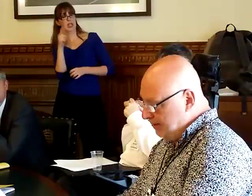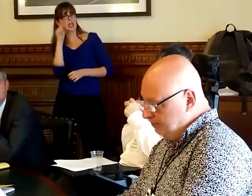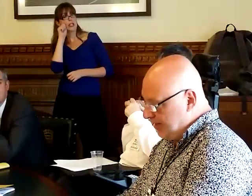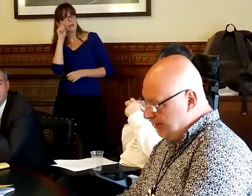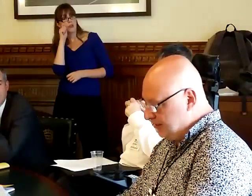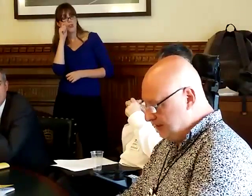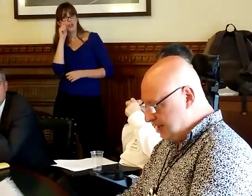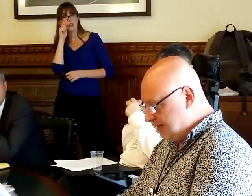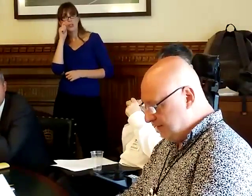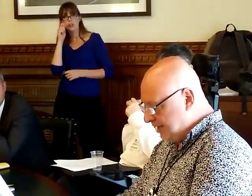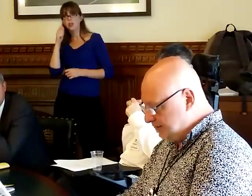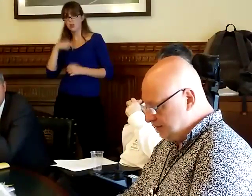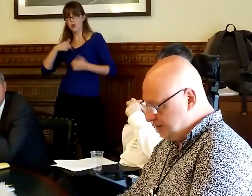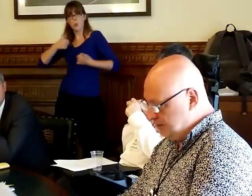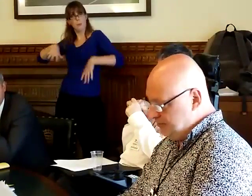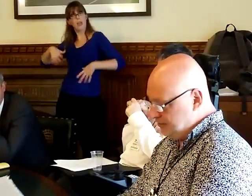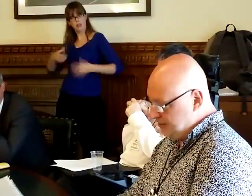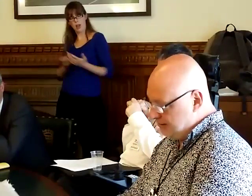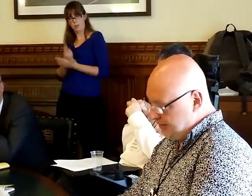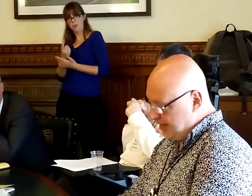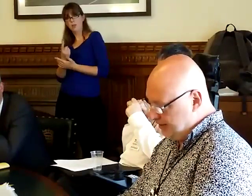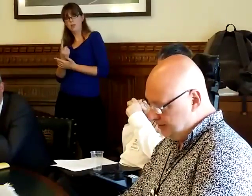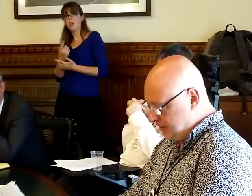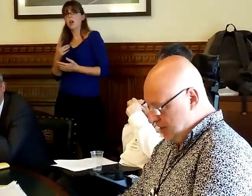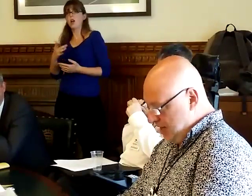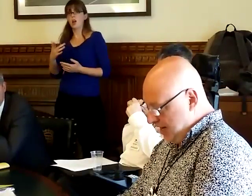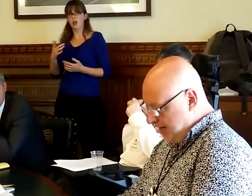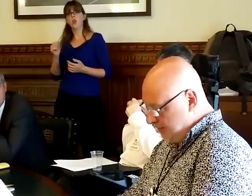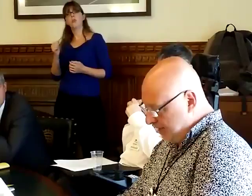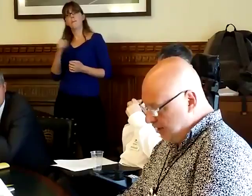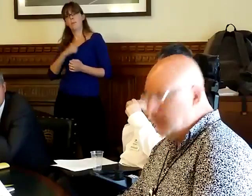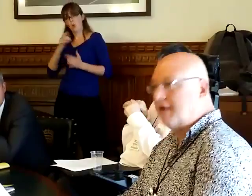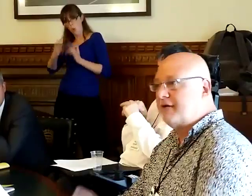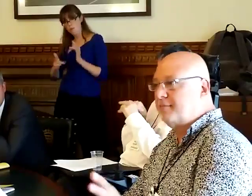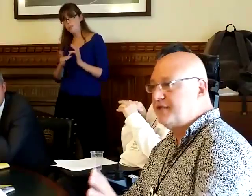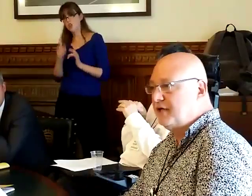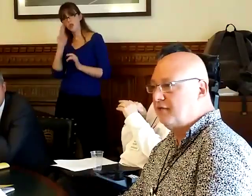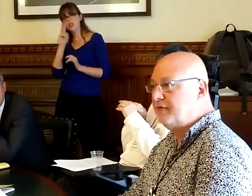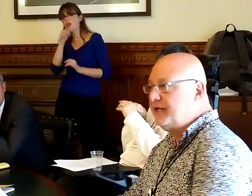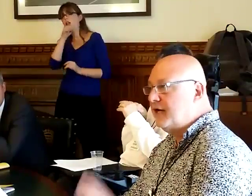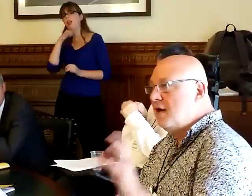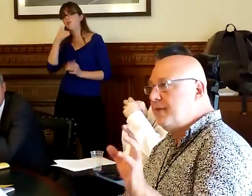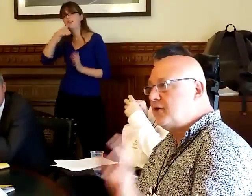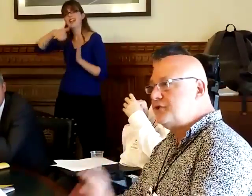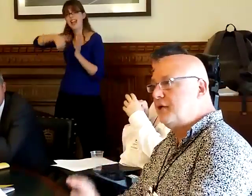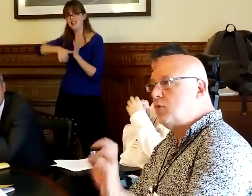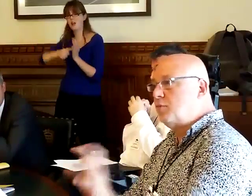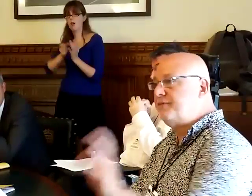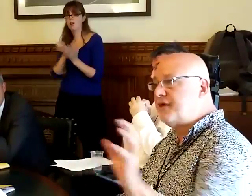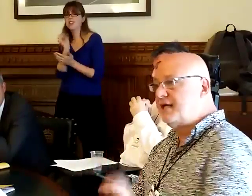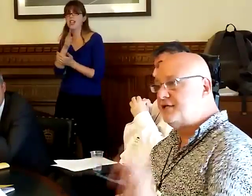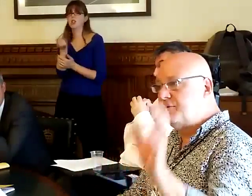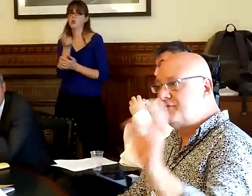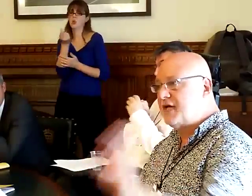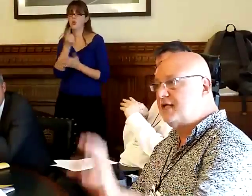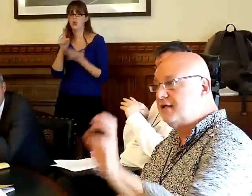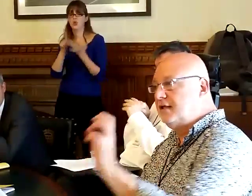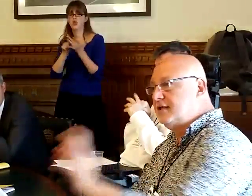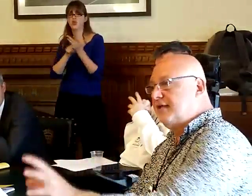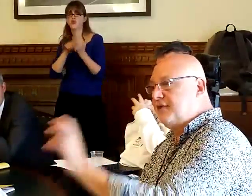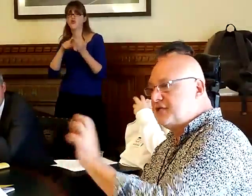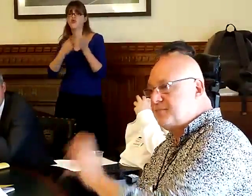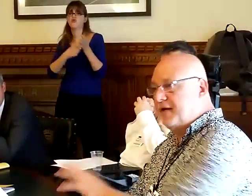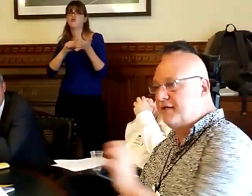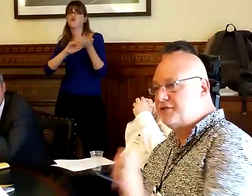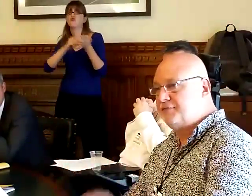on our campaign page, and it's a lovely letter to Mr. Jeremy Hunt. And I recommend you go and read it. Because it, what we've done is we've